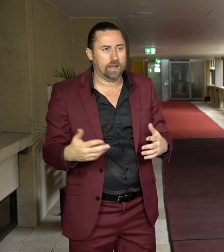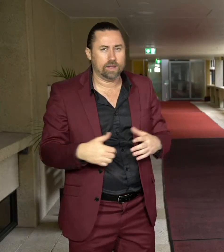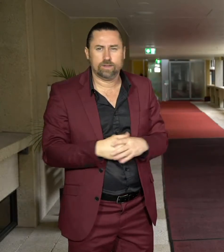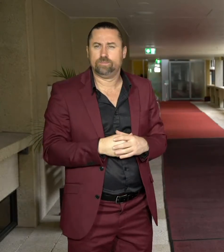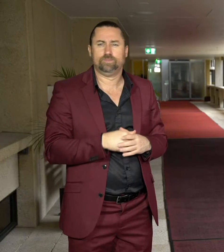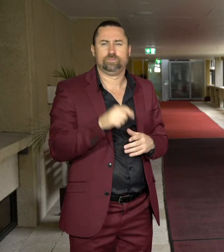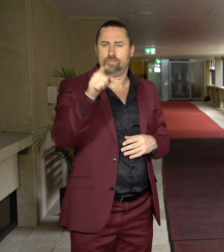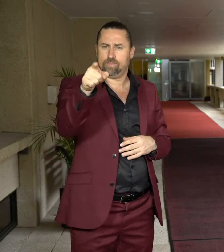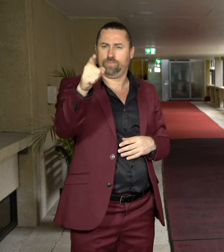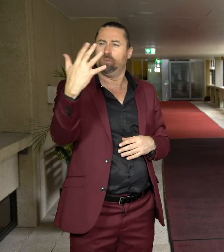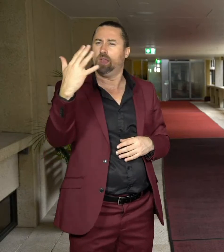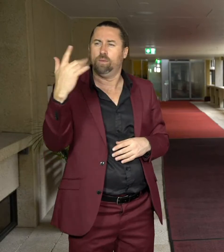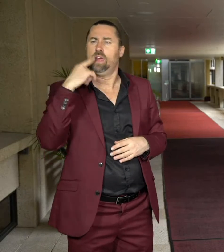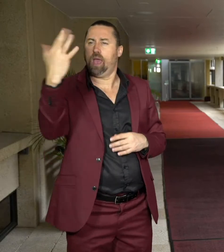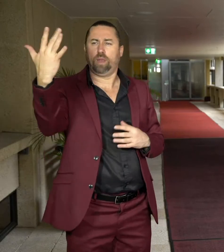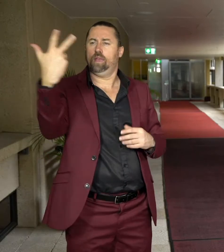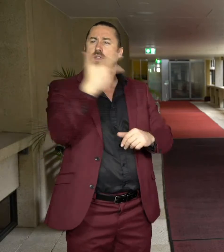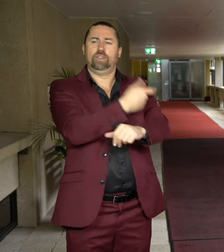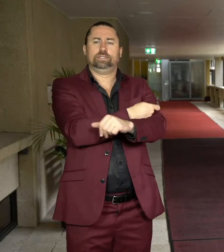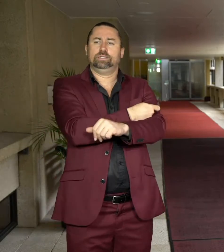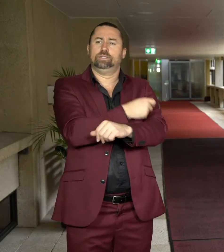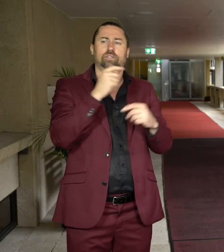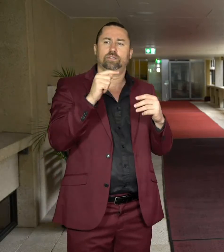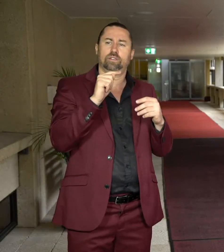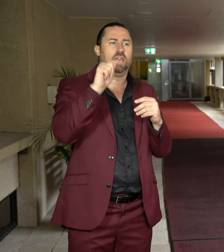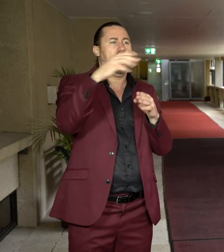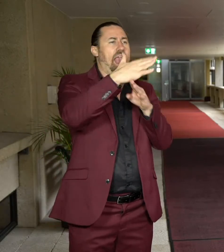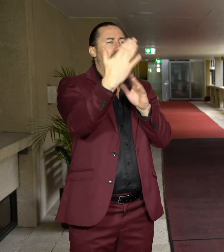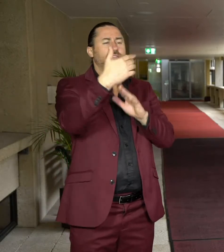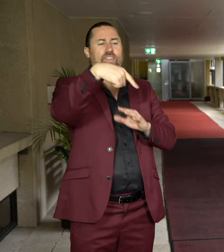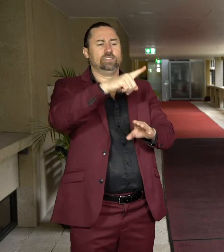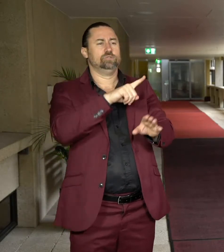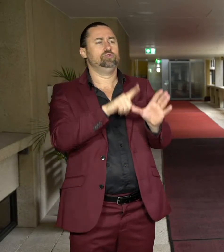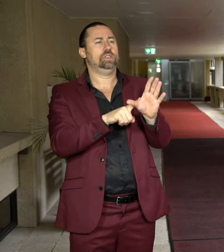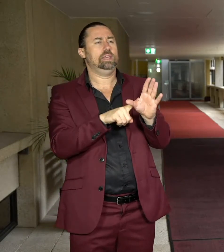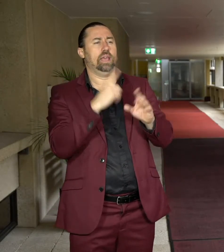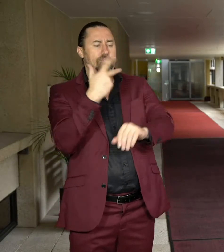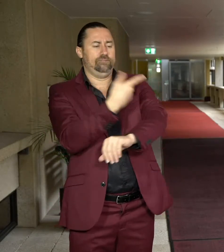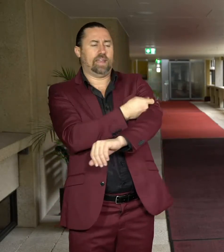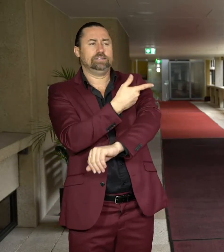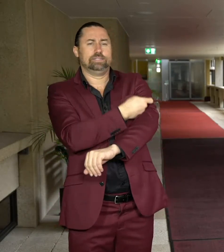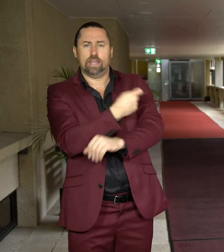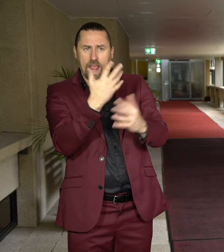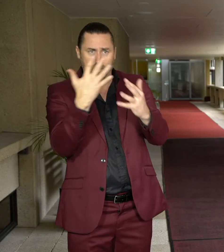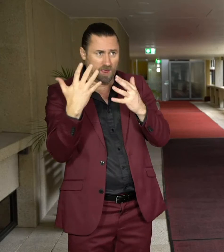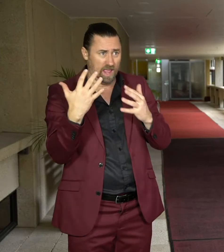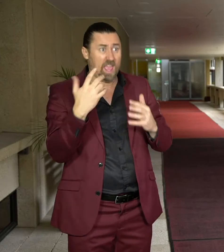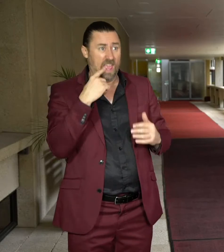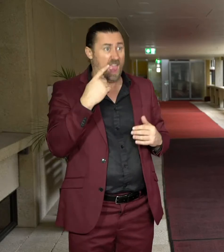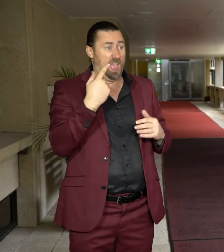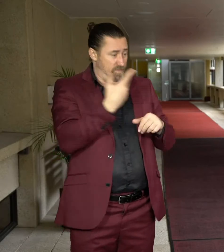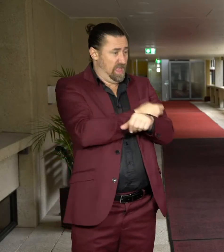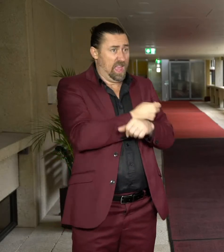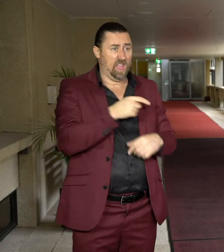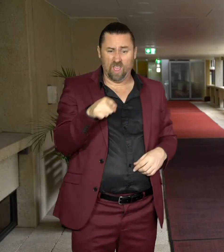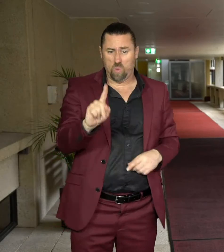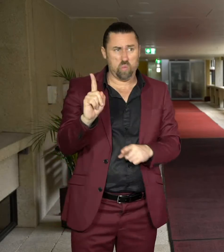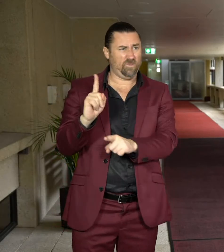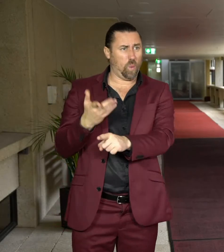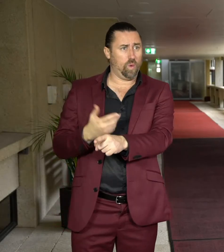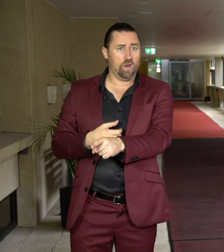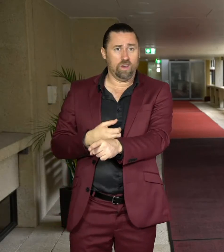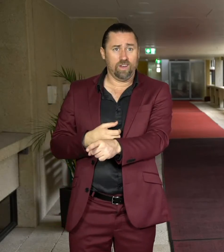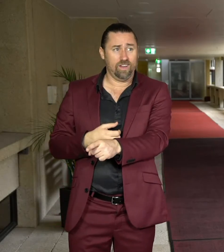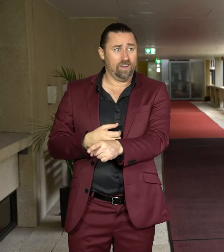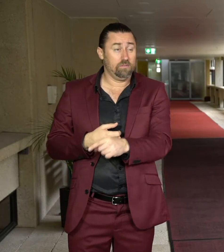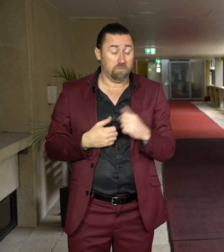many people will be vaccinated at the end of the year? We're hoping that they'll be vaccinated at the end of the year with a 7 years. Well, I think it's interesting. I